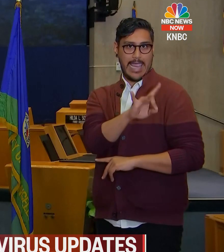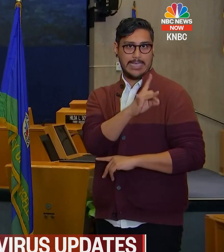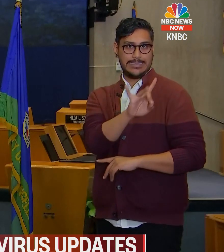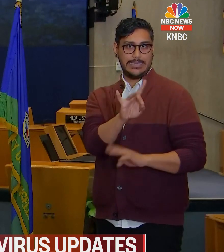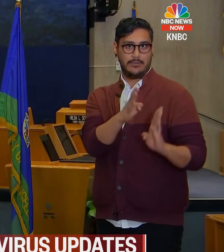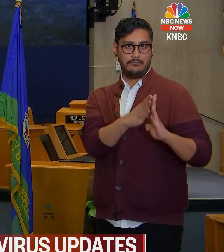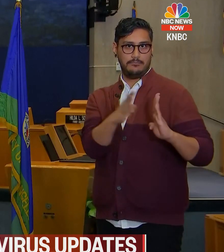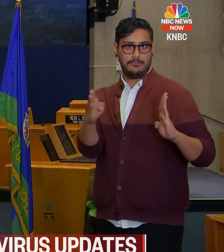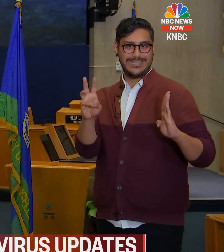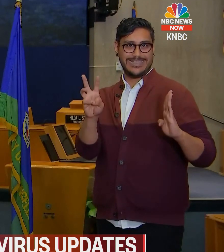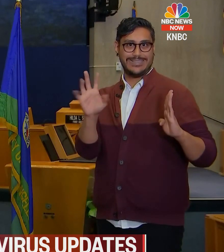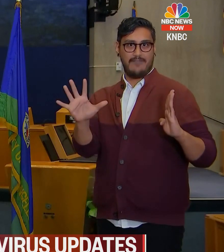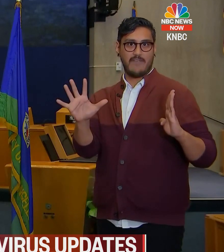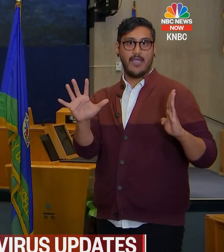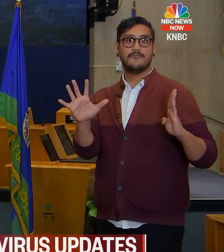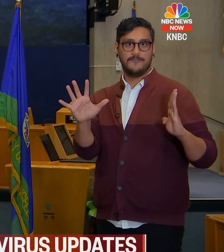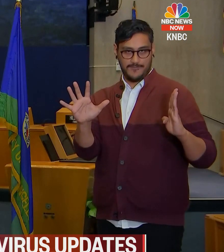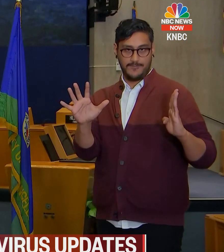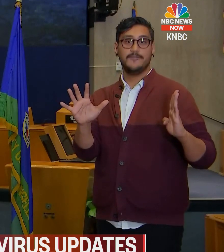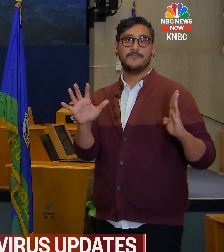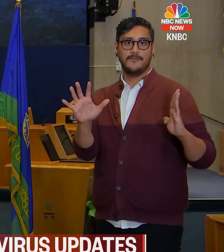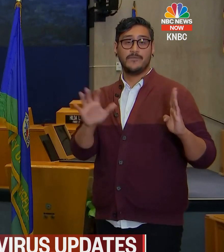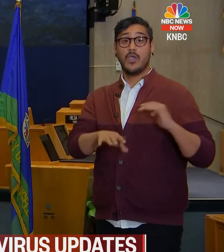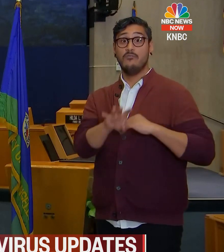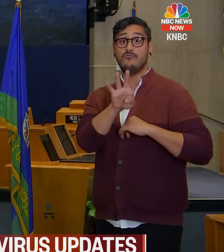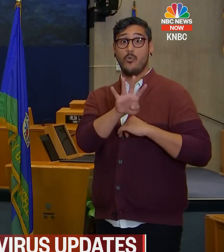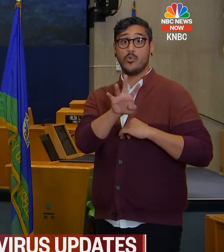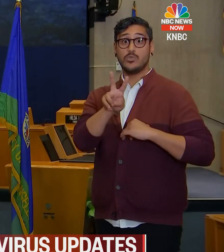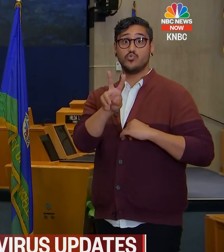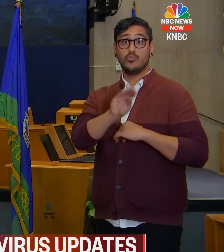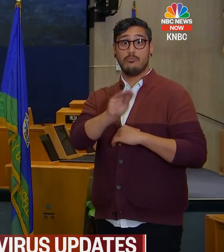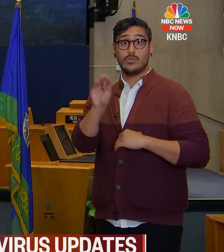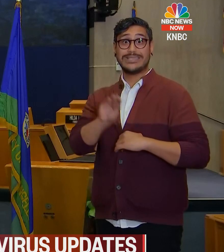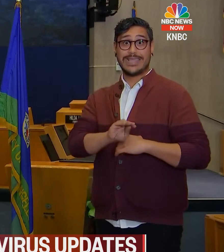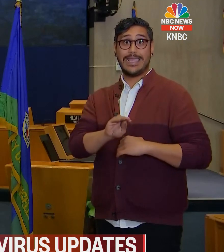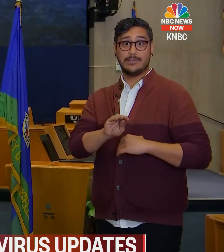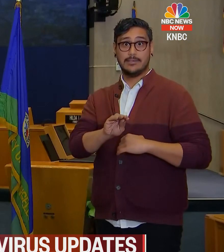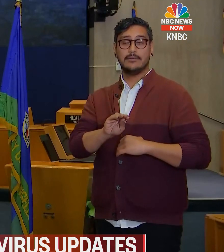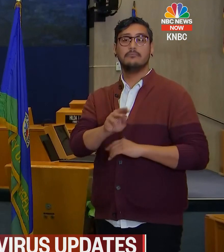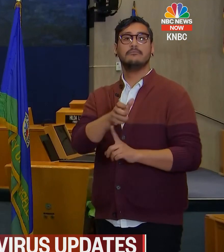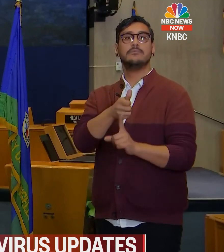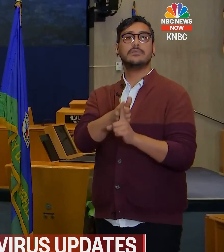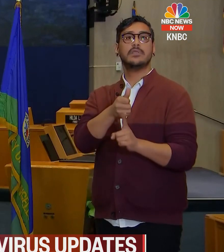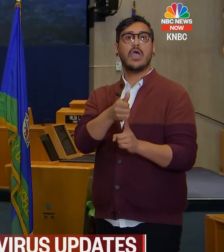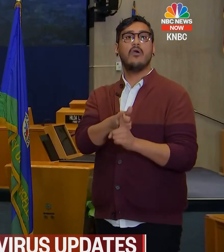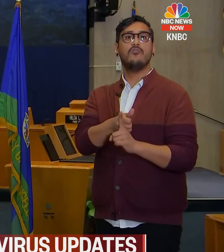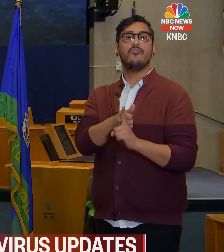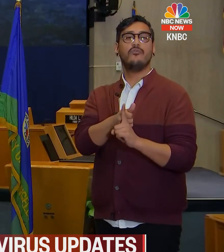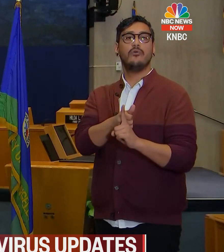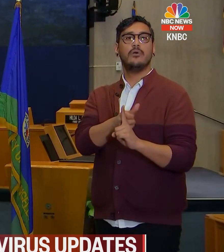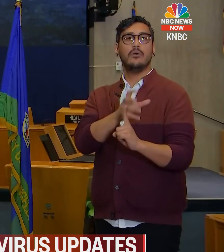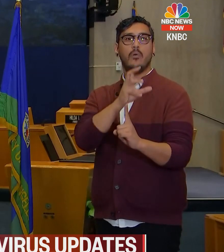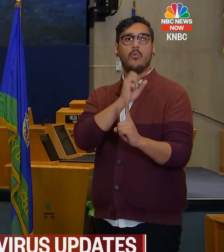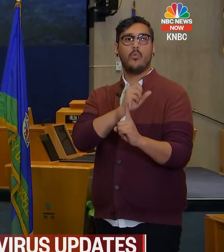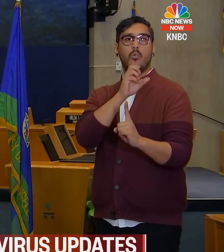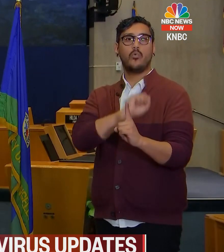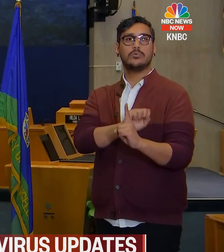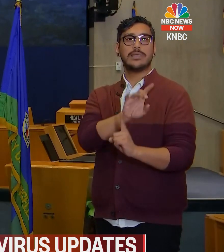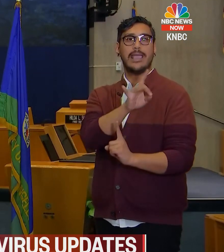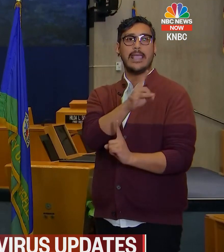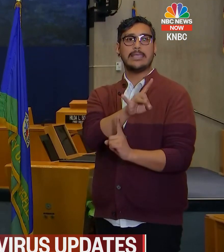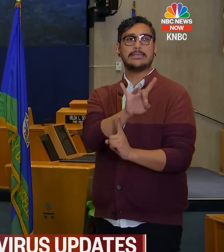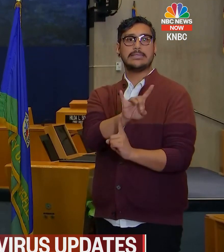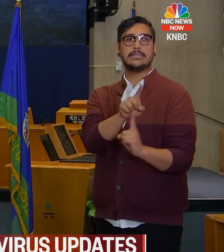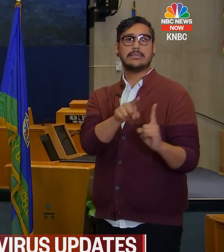and 65. Fully 42% of the cases were happening in people between the ages of 18